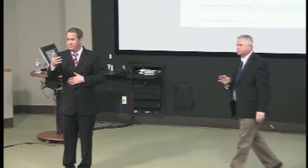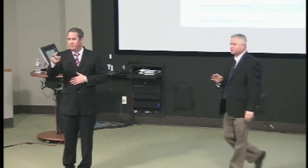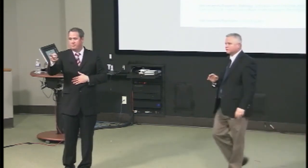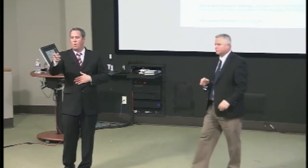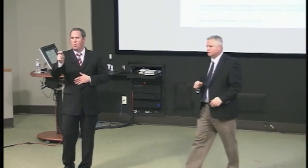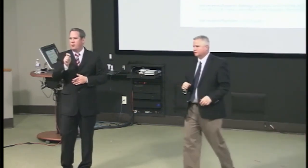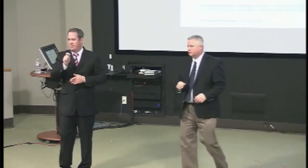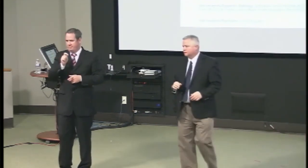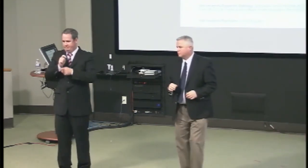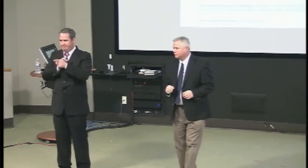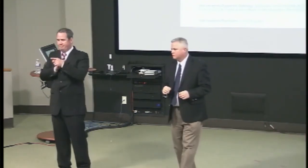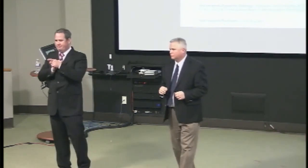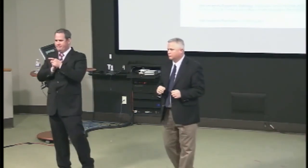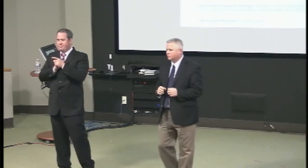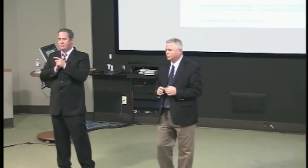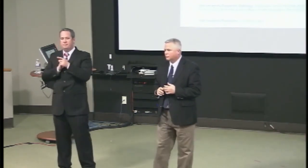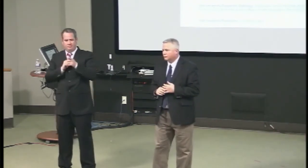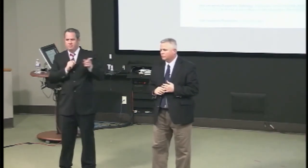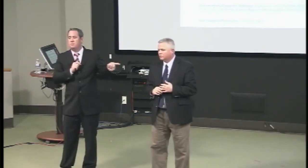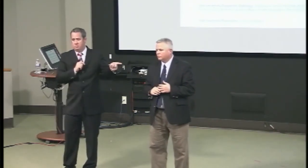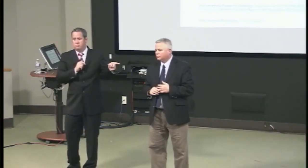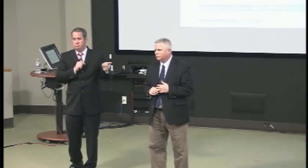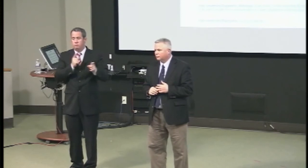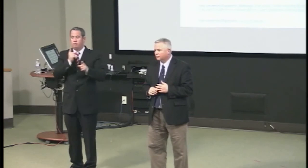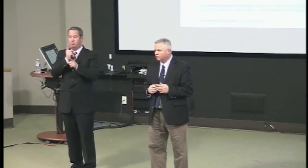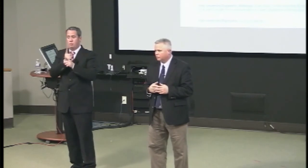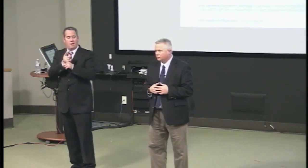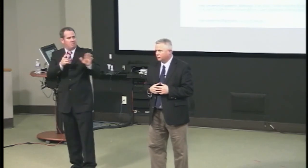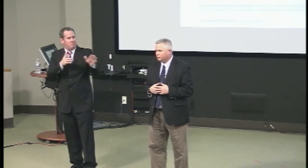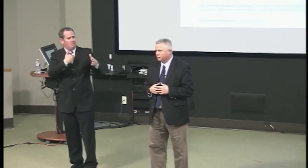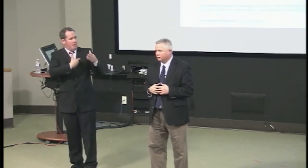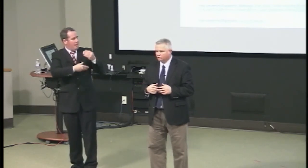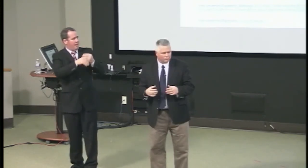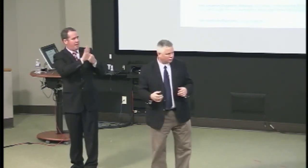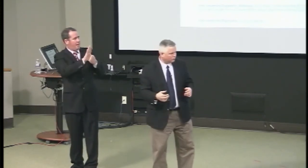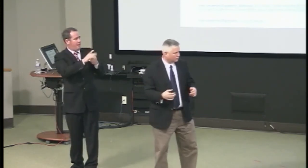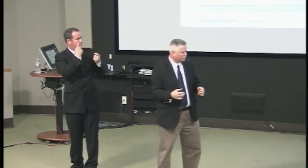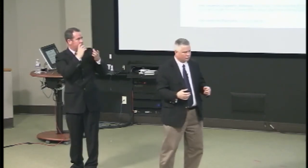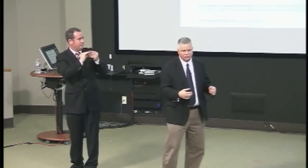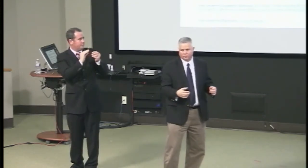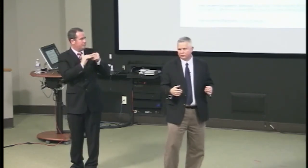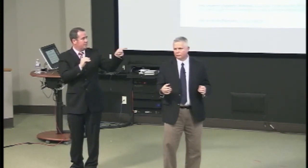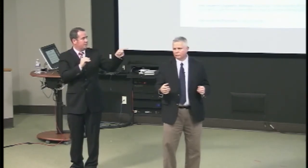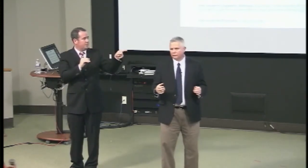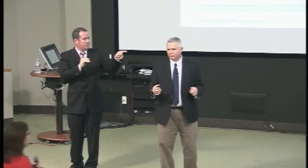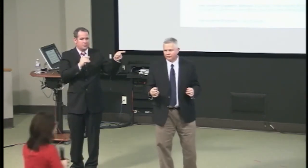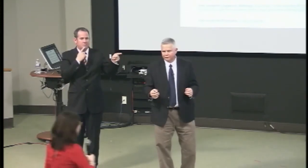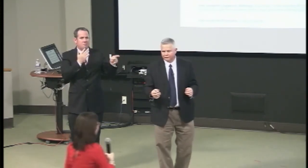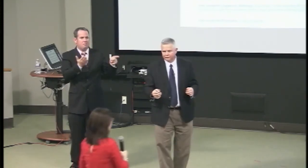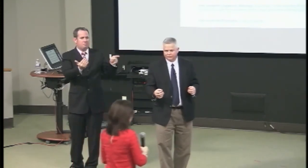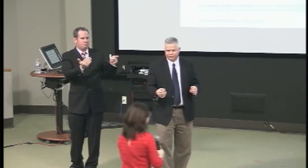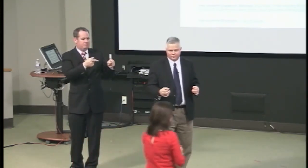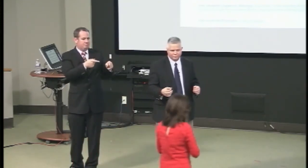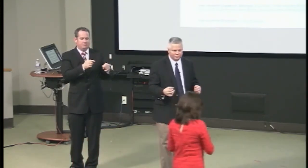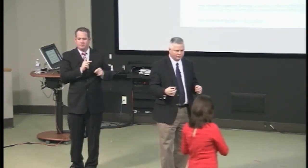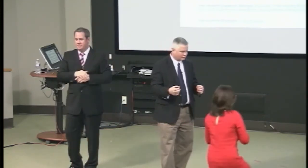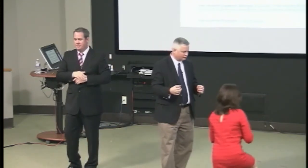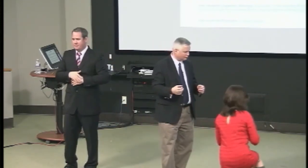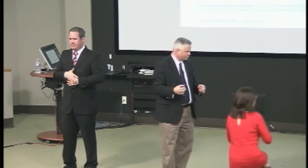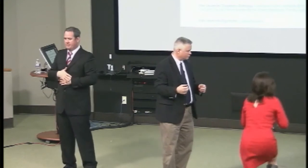I was just jumping in to add that I would definitely, I see in my own, People in the room might need to hear you.